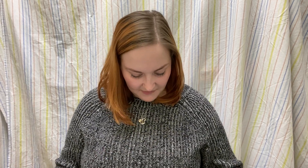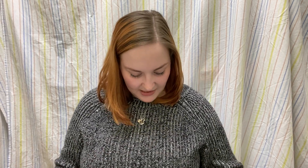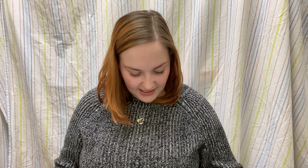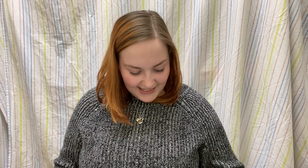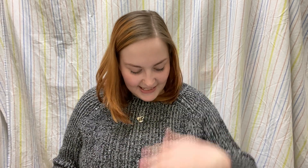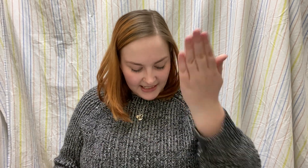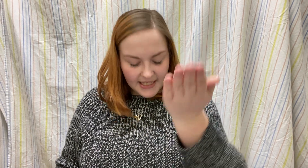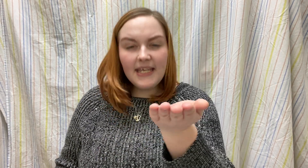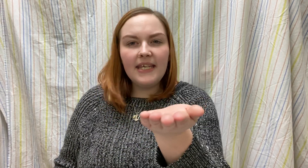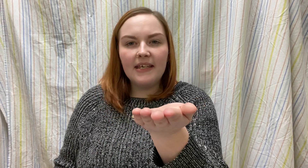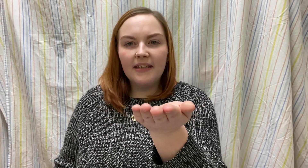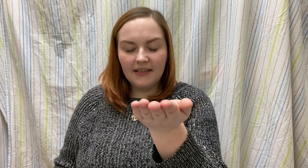E.